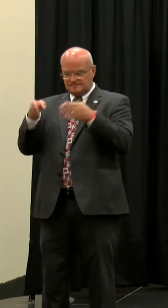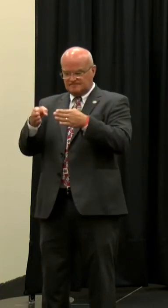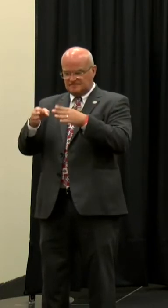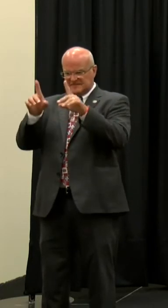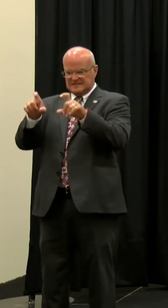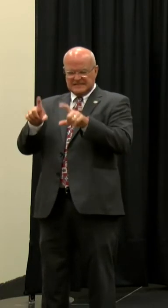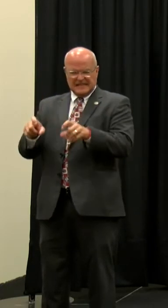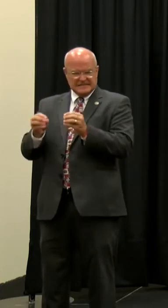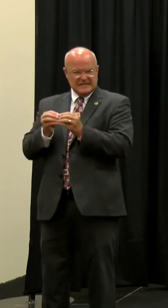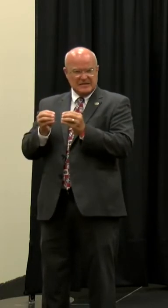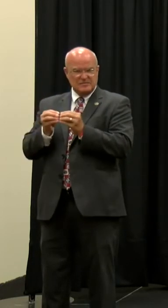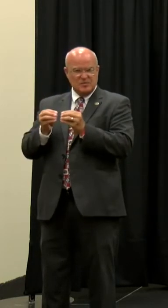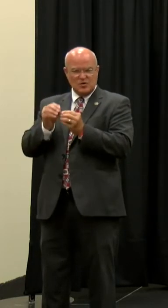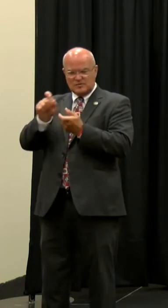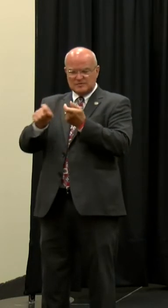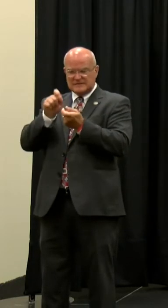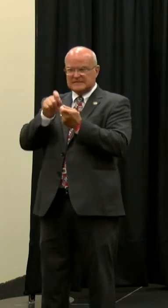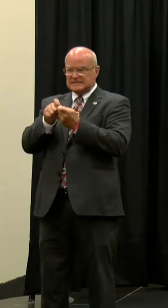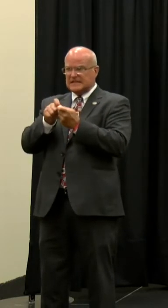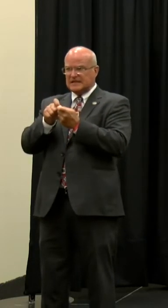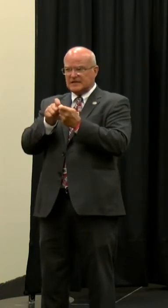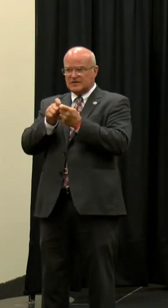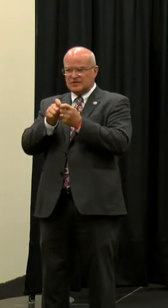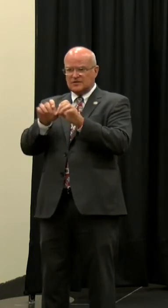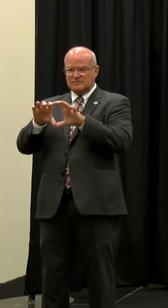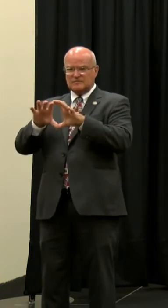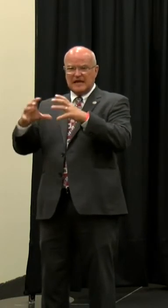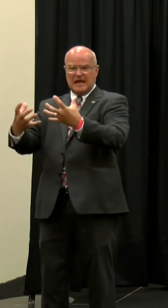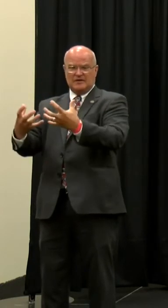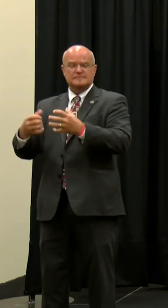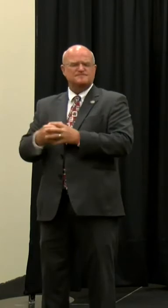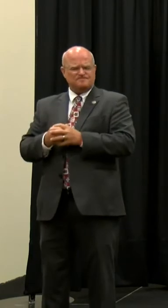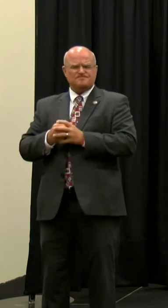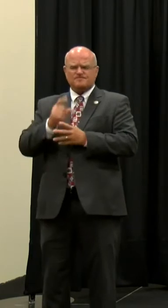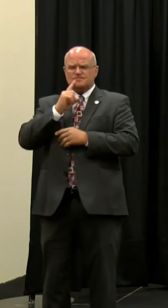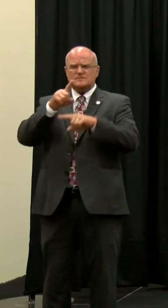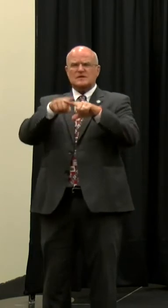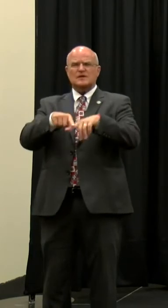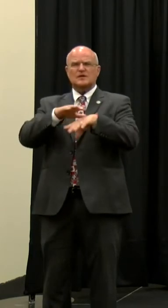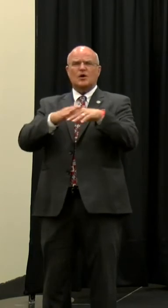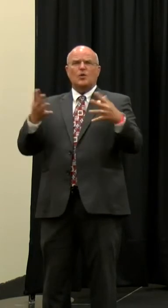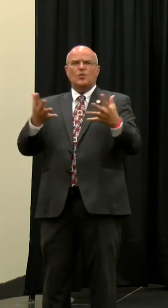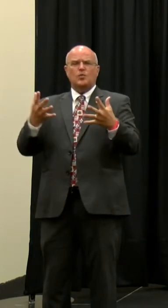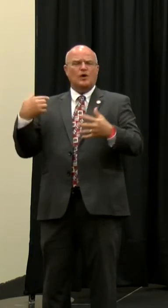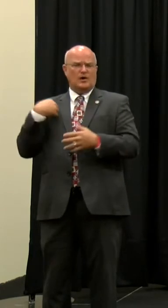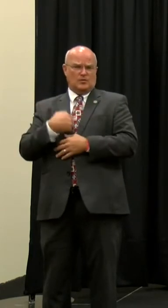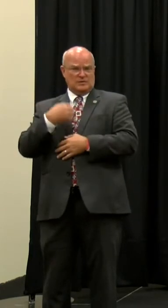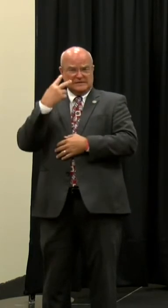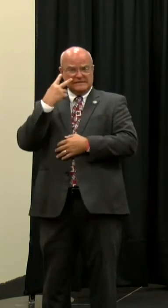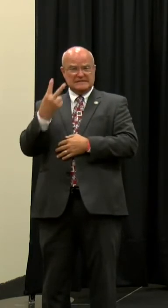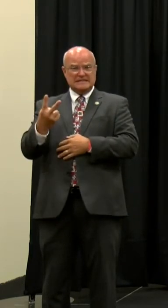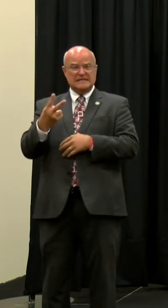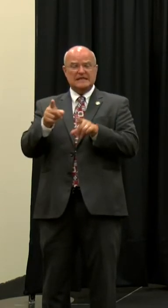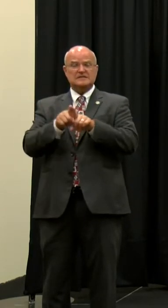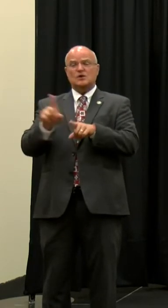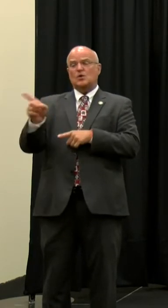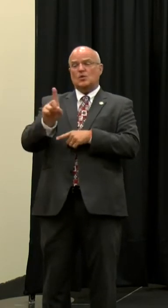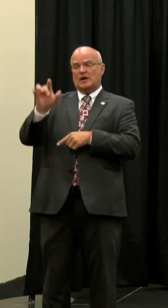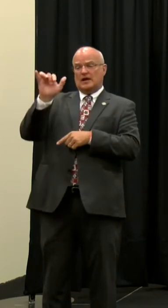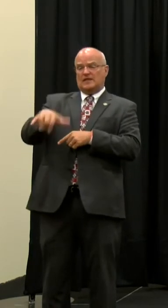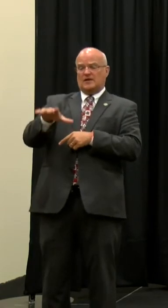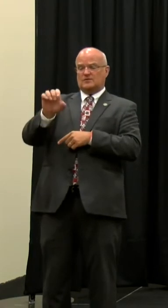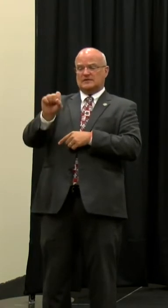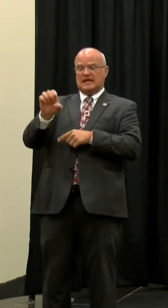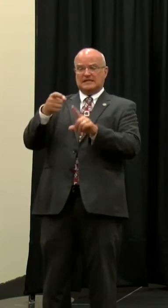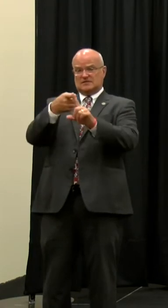our testing in a particular breakout area. So it all really depends upon what we see as to where those cases